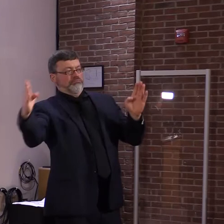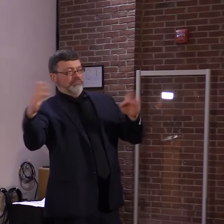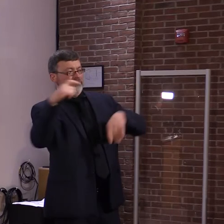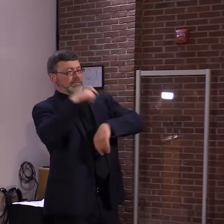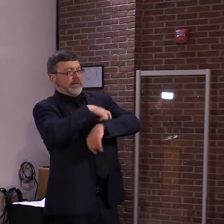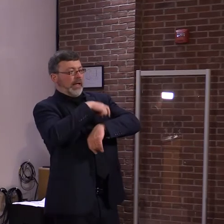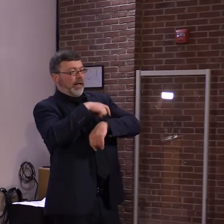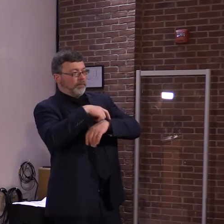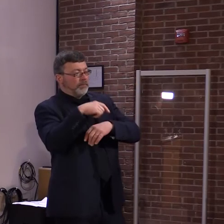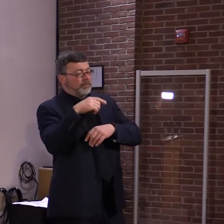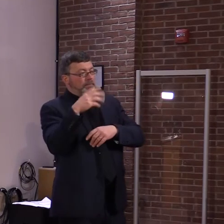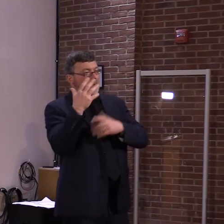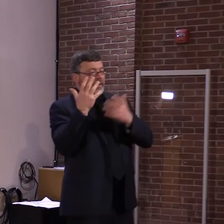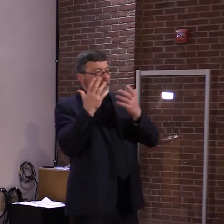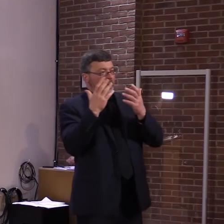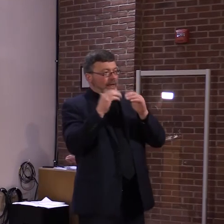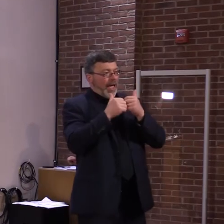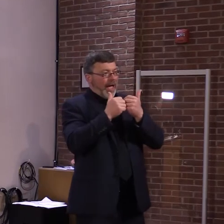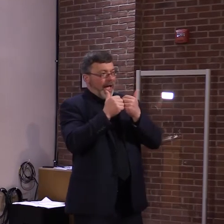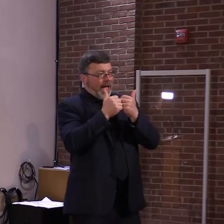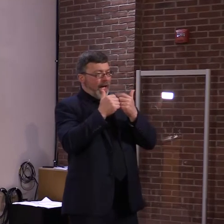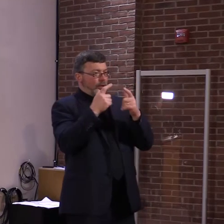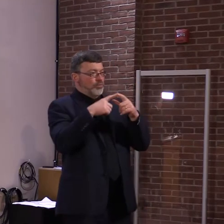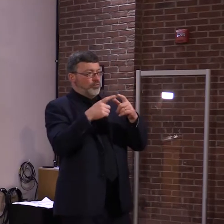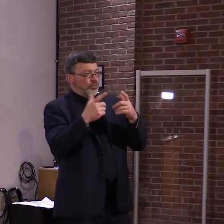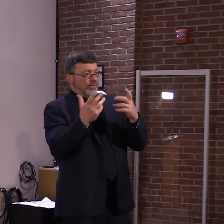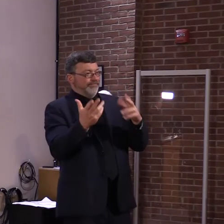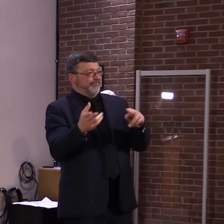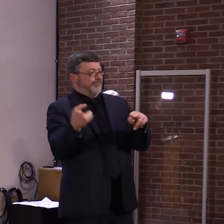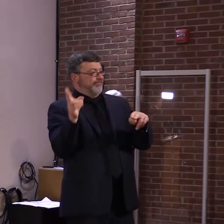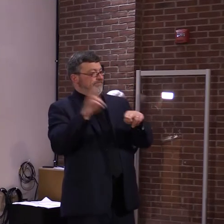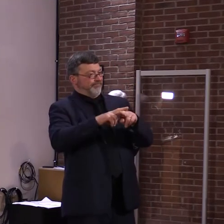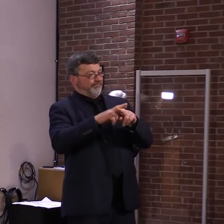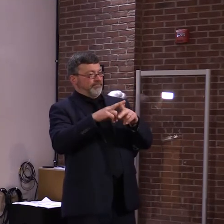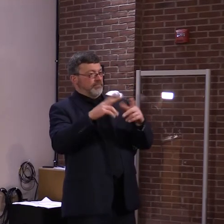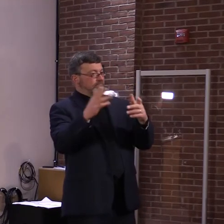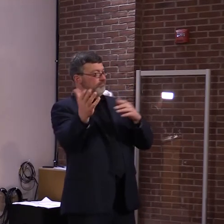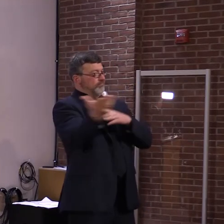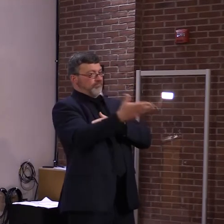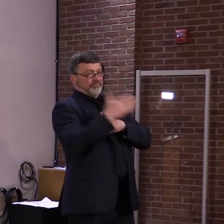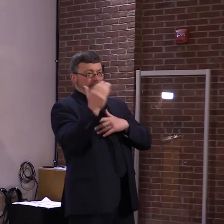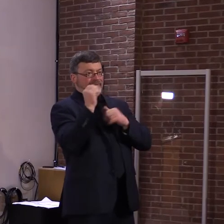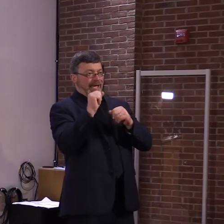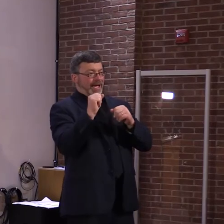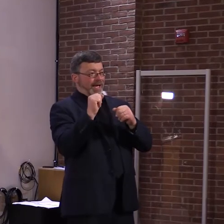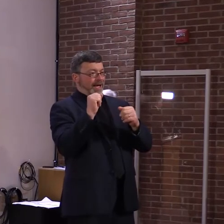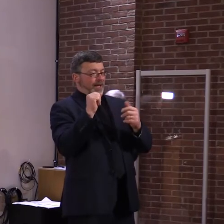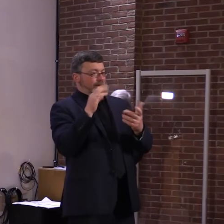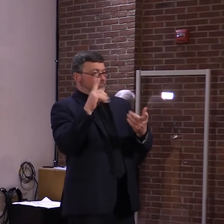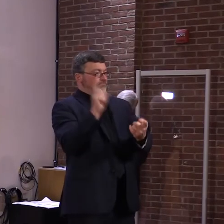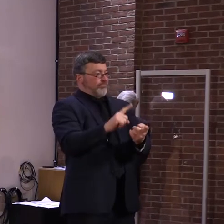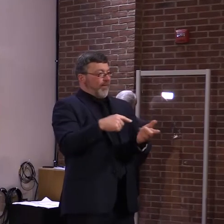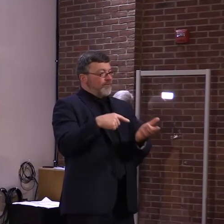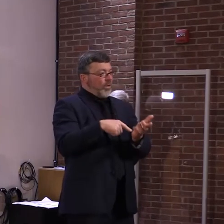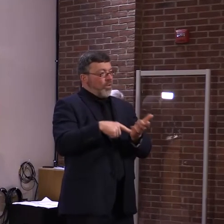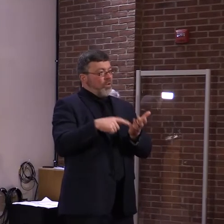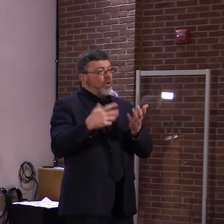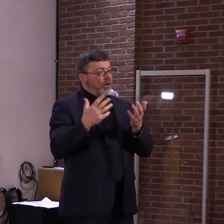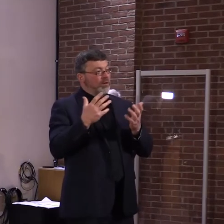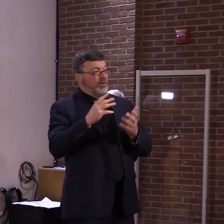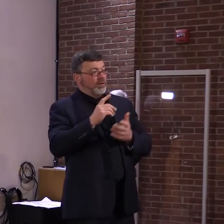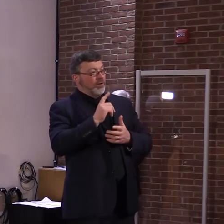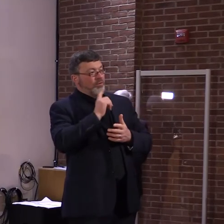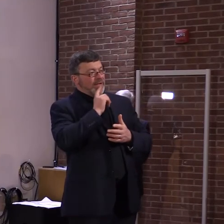on how to expand access to these types of programs, not only from an educational standpoint, but just for overall well-being engagement standpoint.